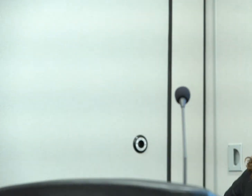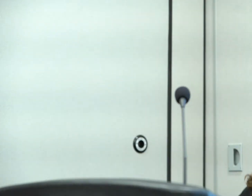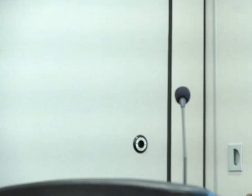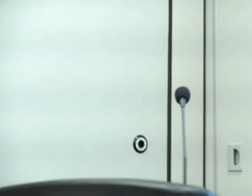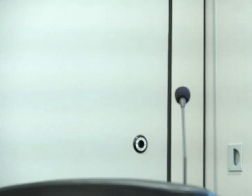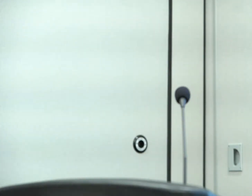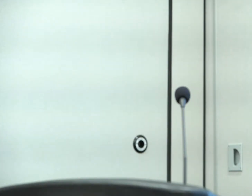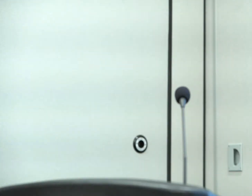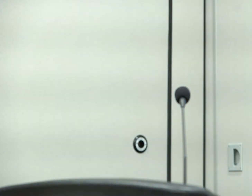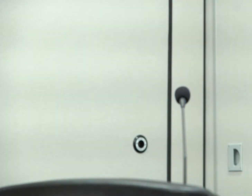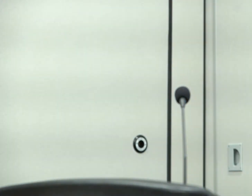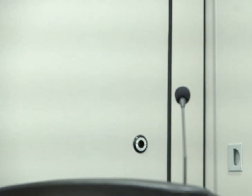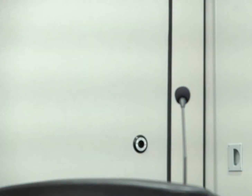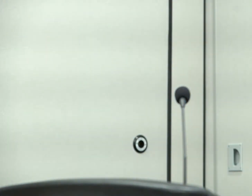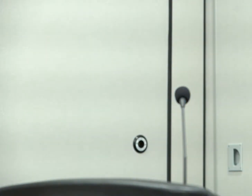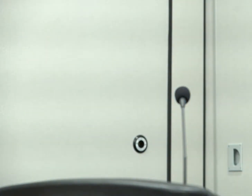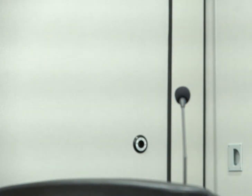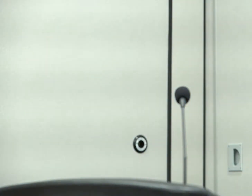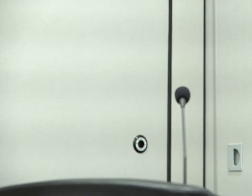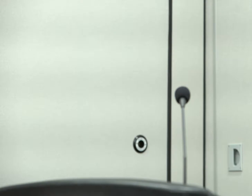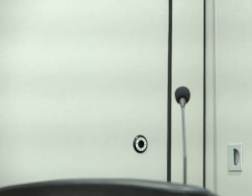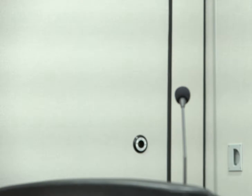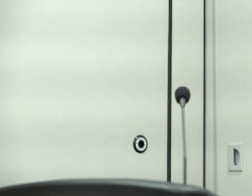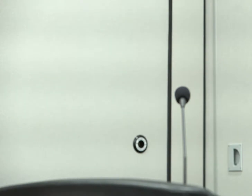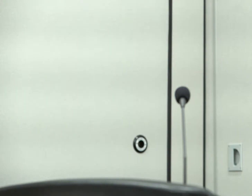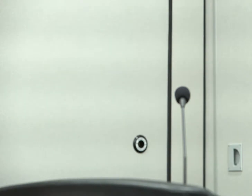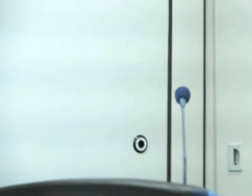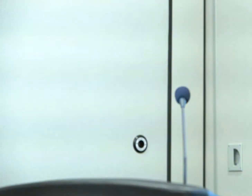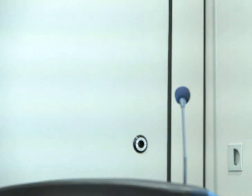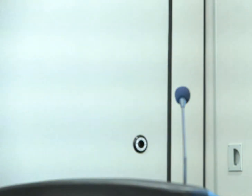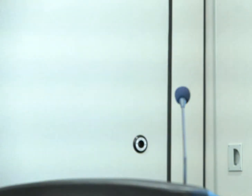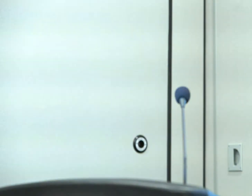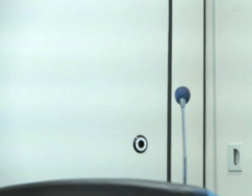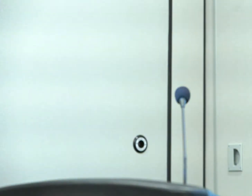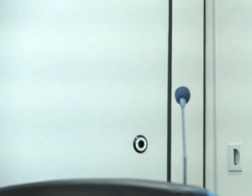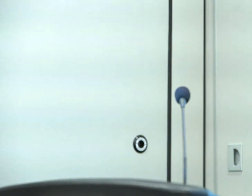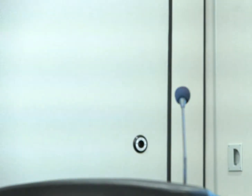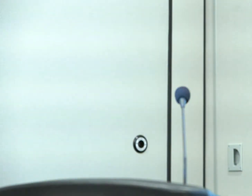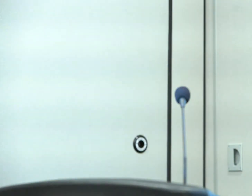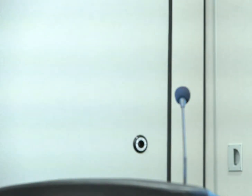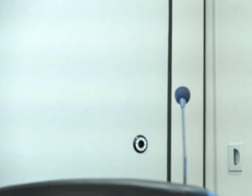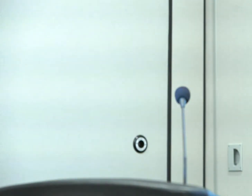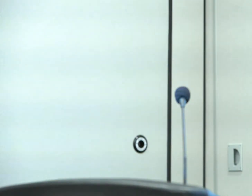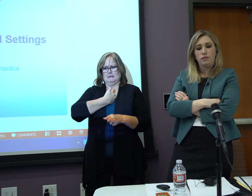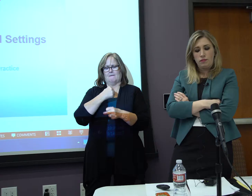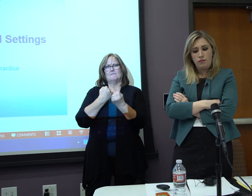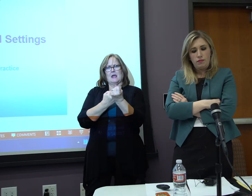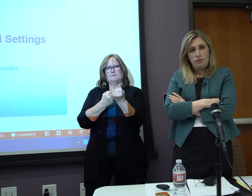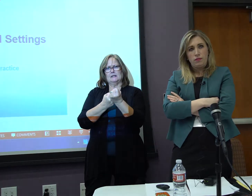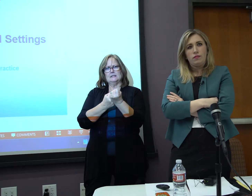Question about choice of roommates. It's sort of interesting in my work in the self-advocacy